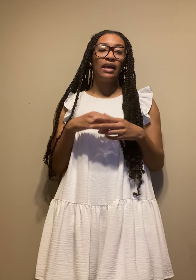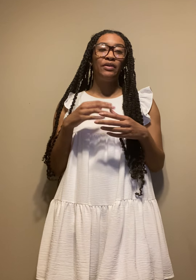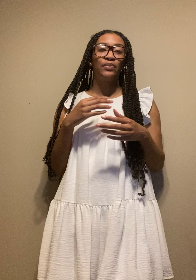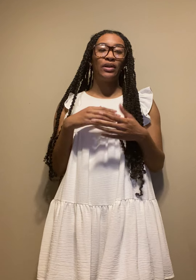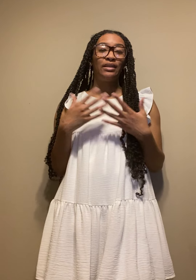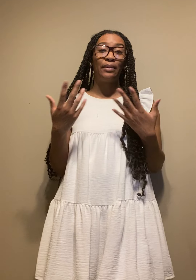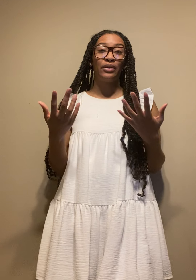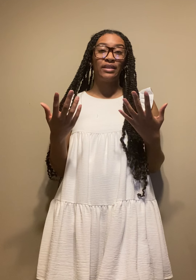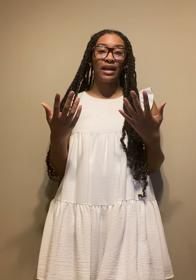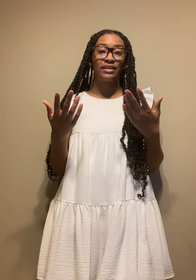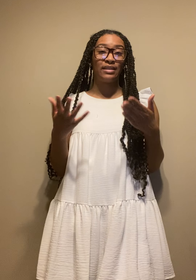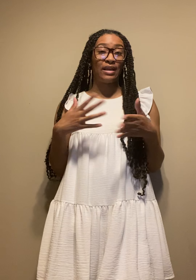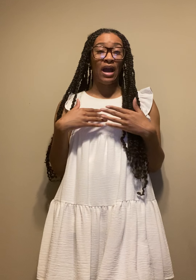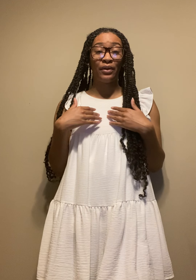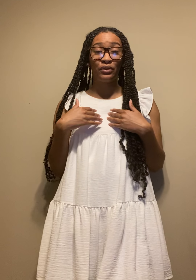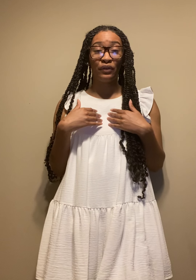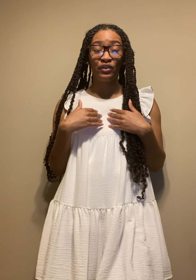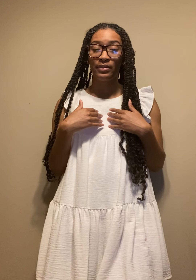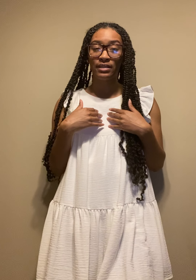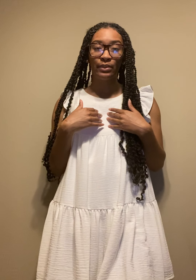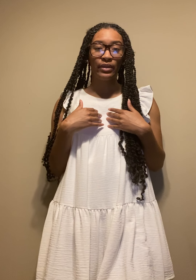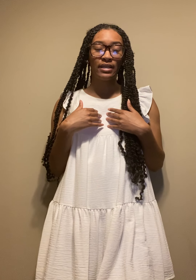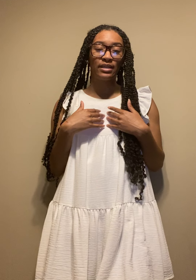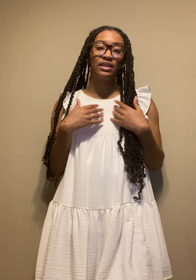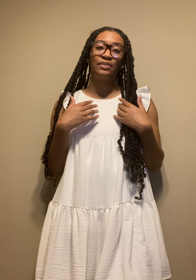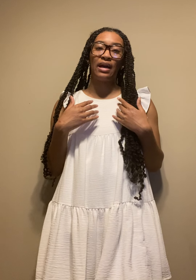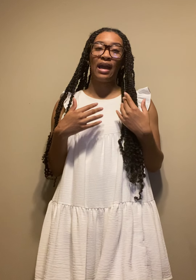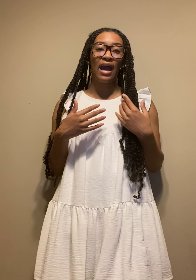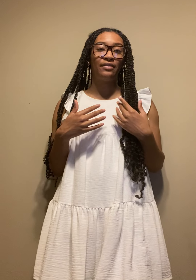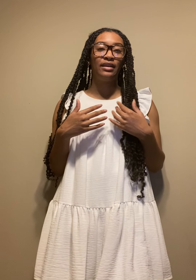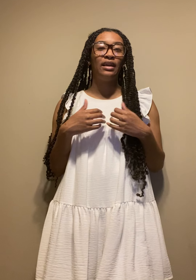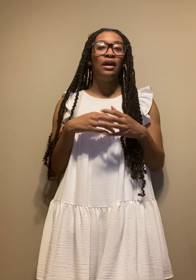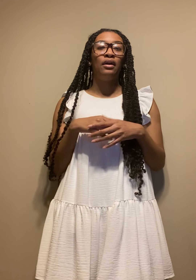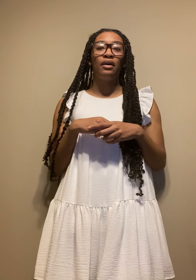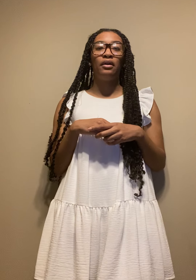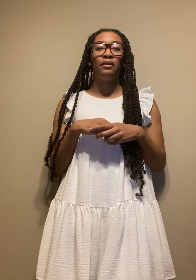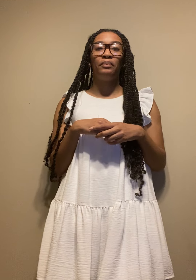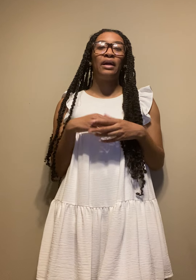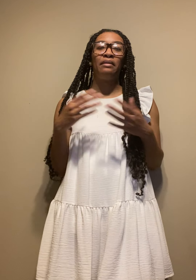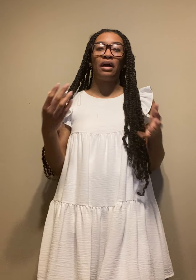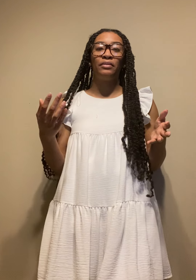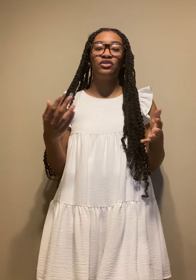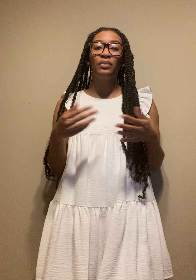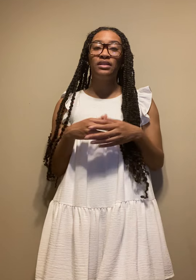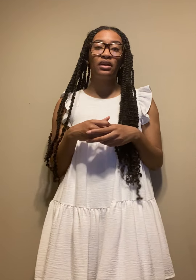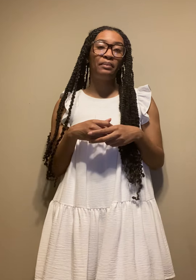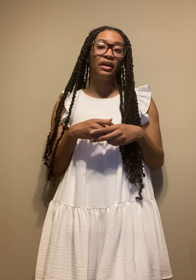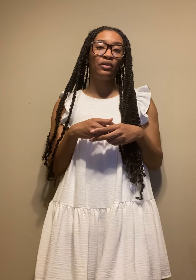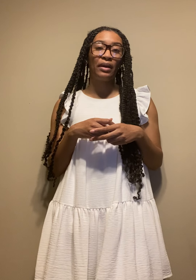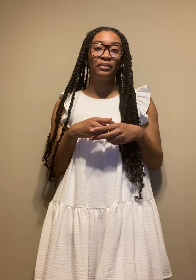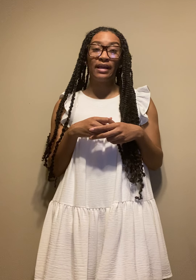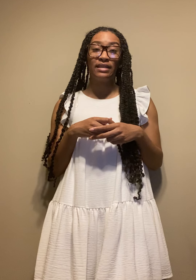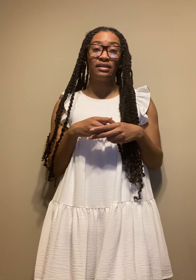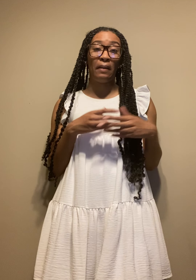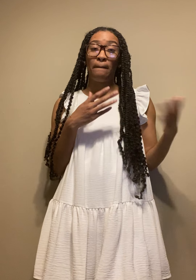was born in Liberty, Texas. Now, I don't know if you've been to Liberty, Texas, but I haven't. I'm assuming it's going to be a great place